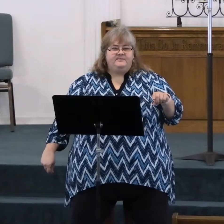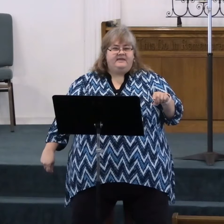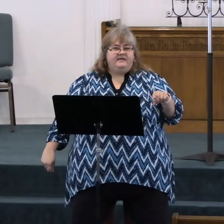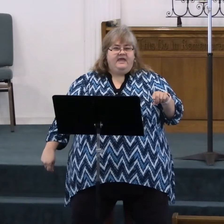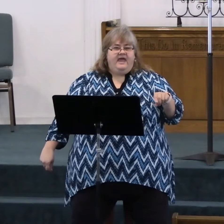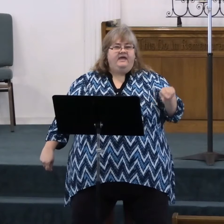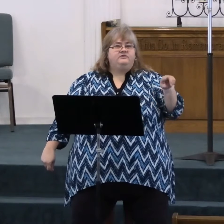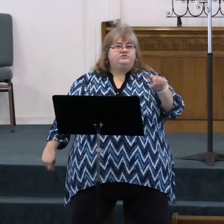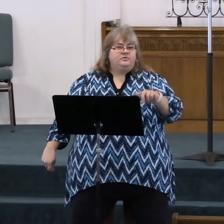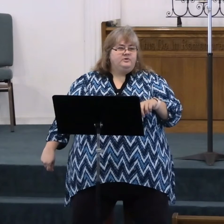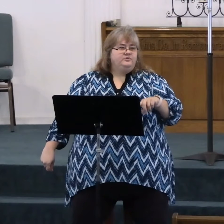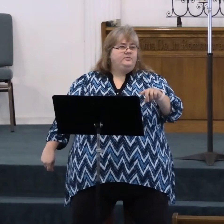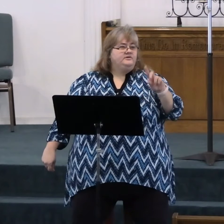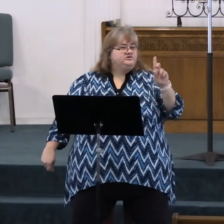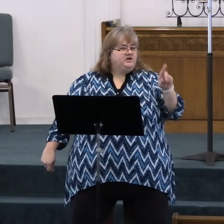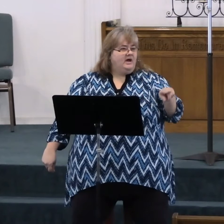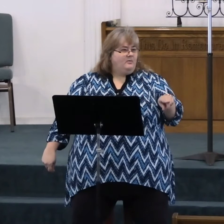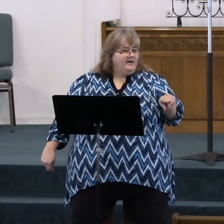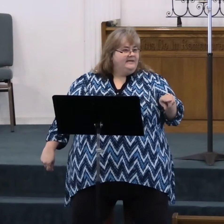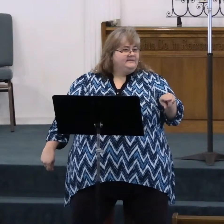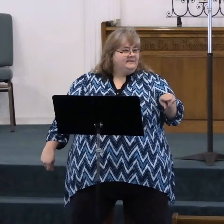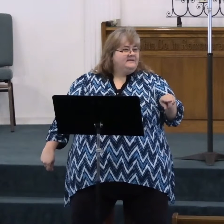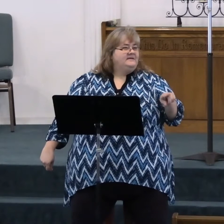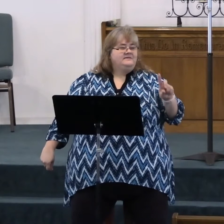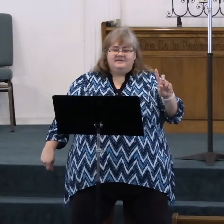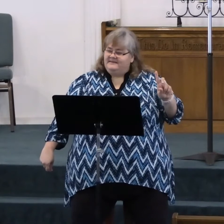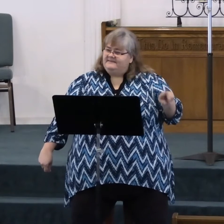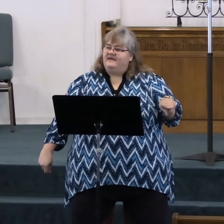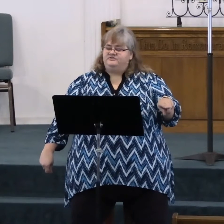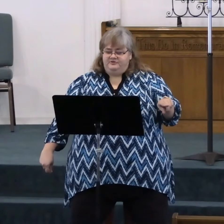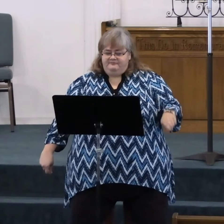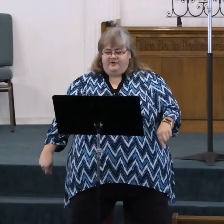me, "and the truth shall" what? "Set you free."